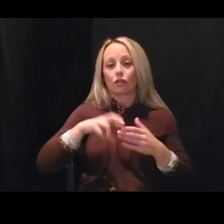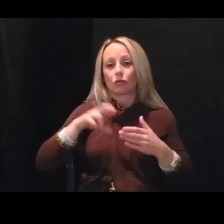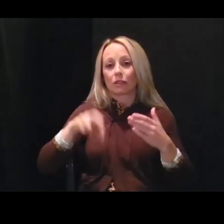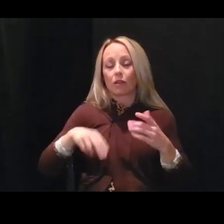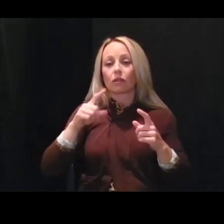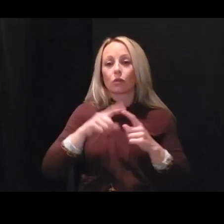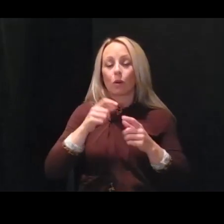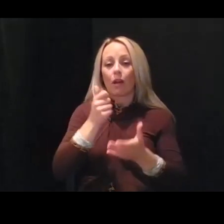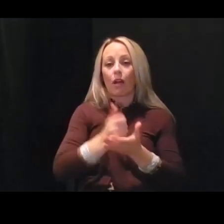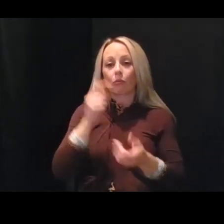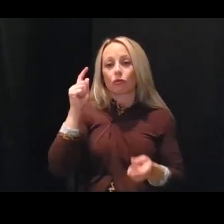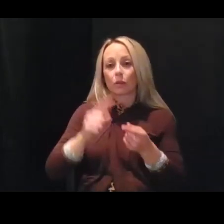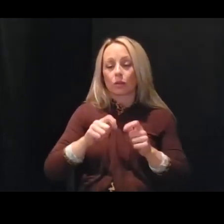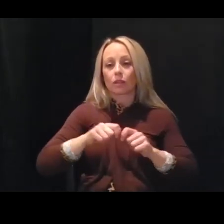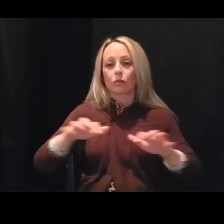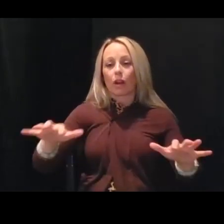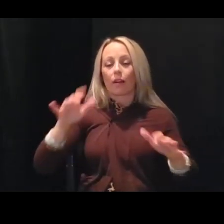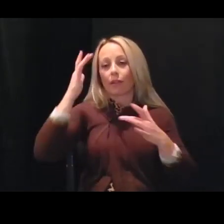reduce the spread of this virus.